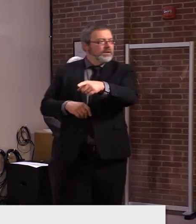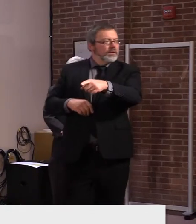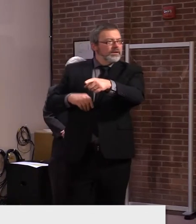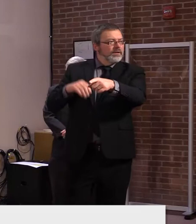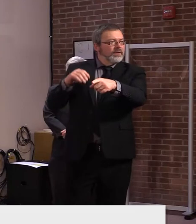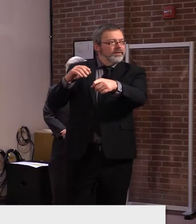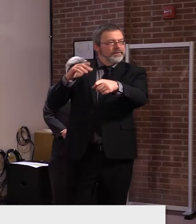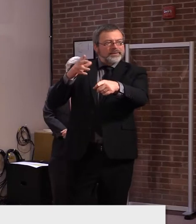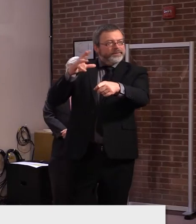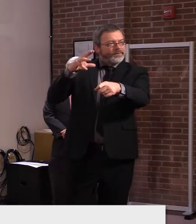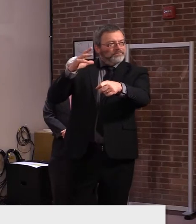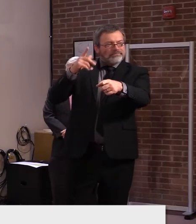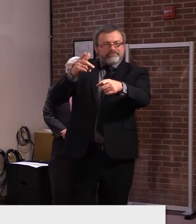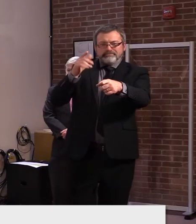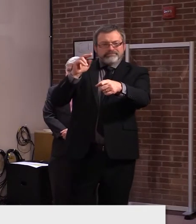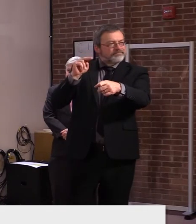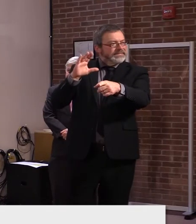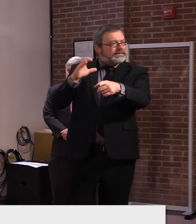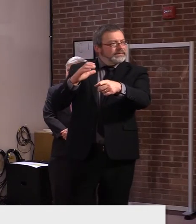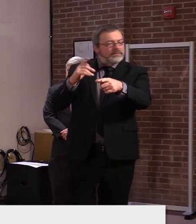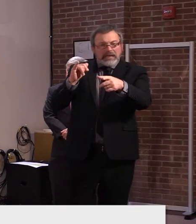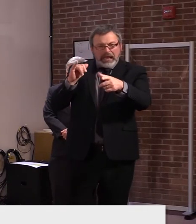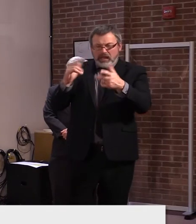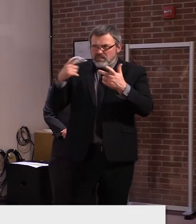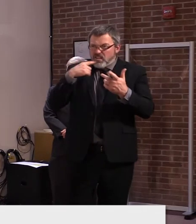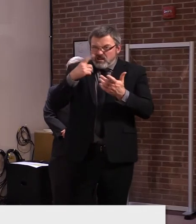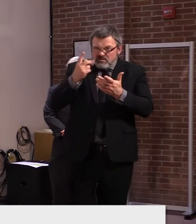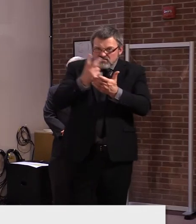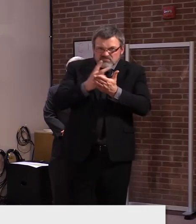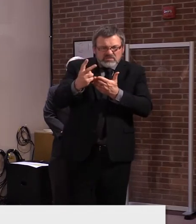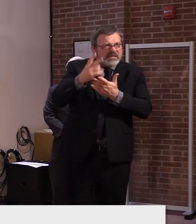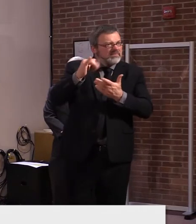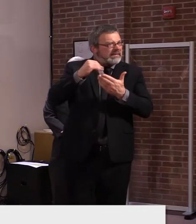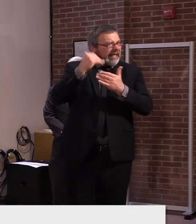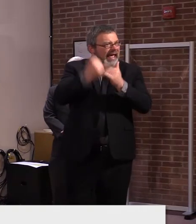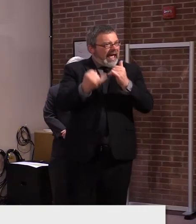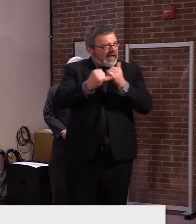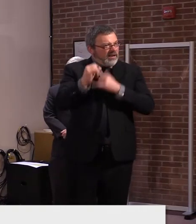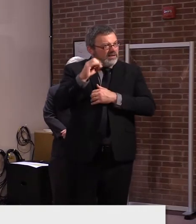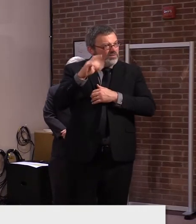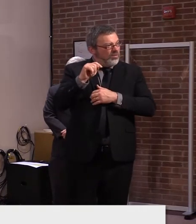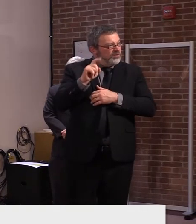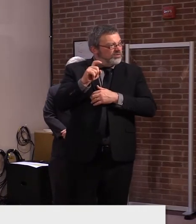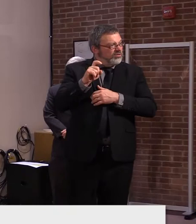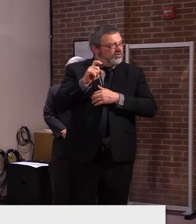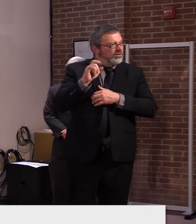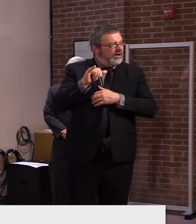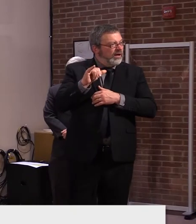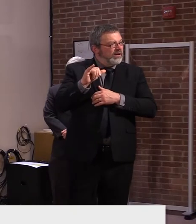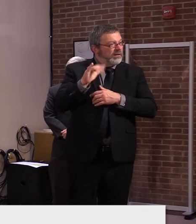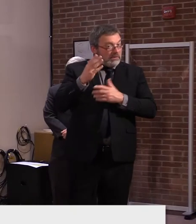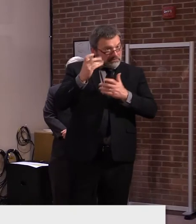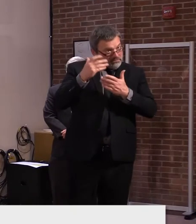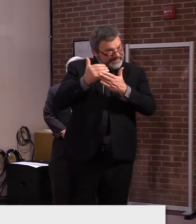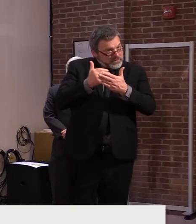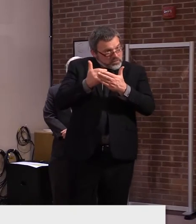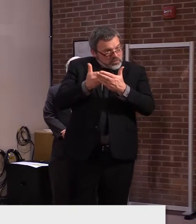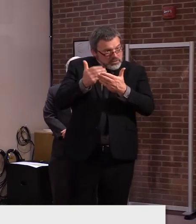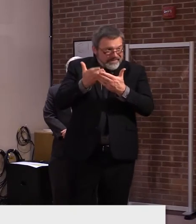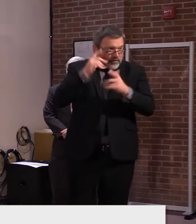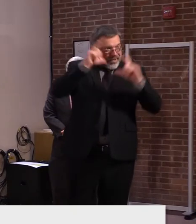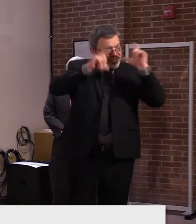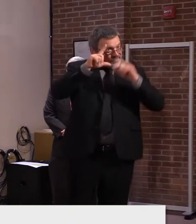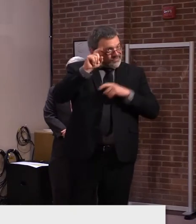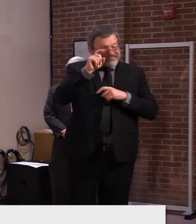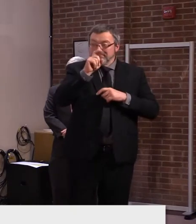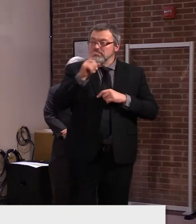think so, for sure. You know, we have there's some issues around obtaining a CLIA waiver, what's called the ability to conduct